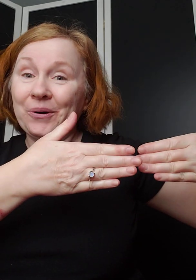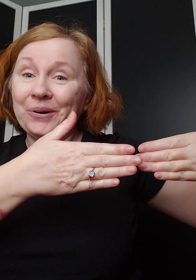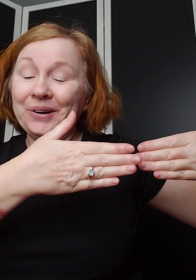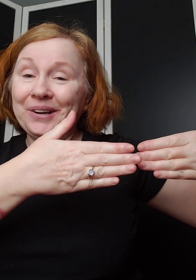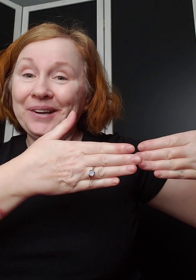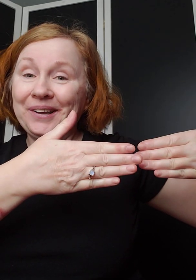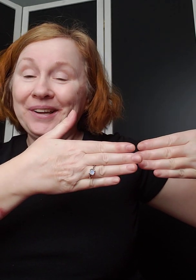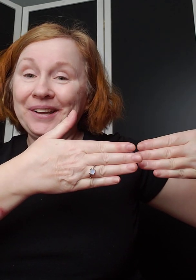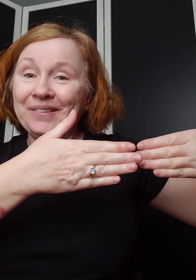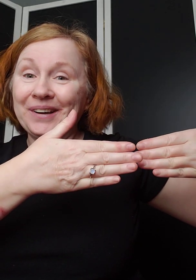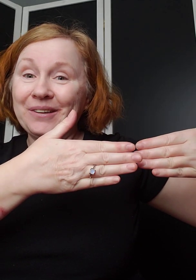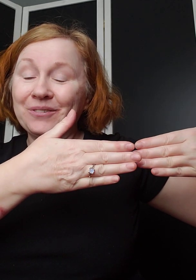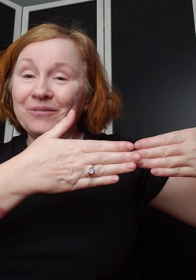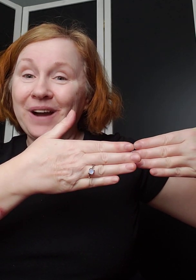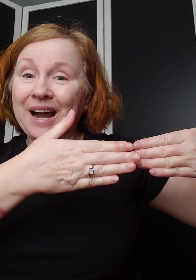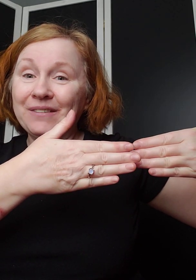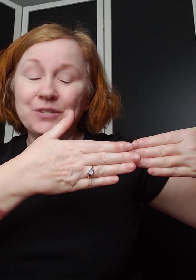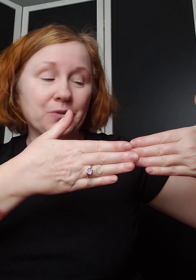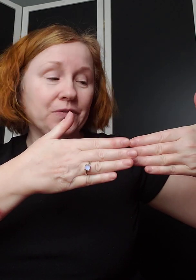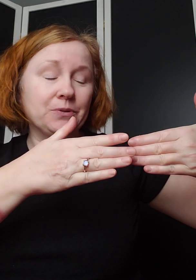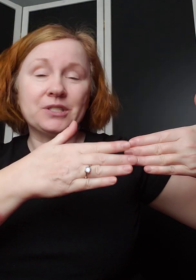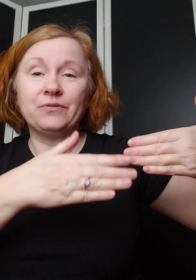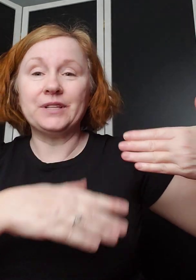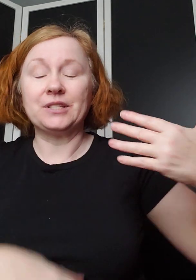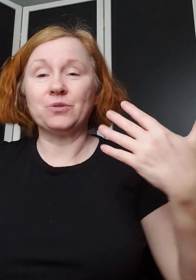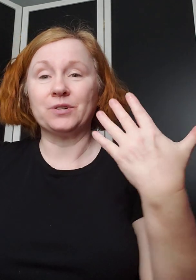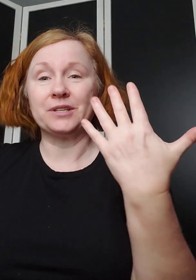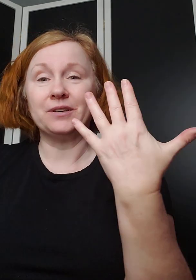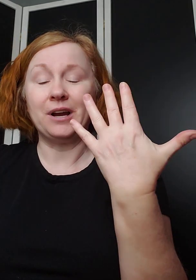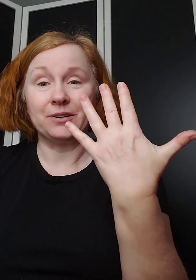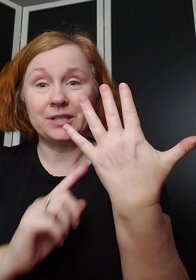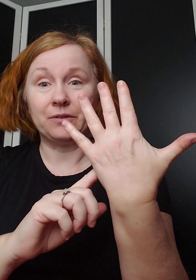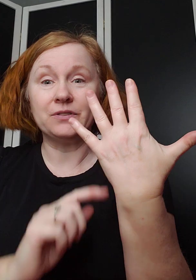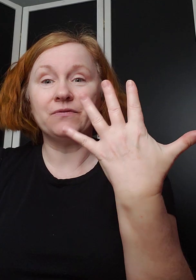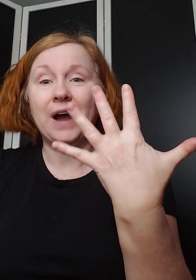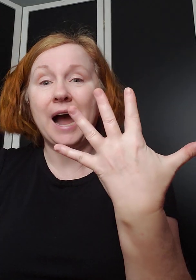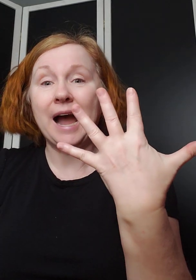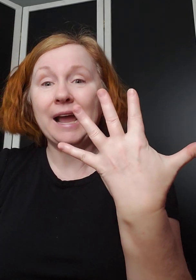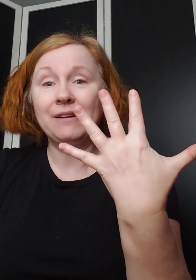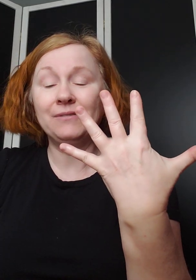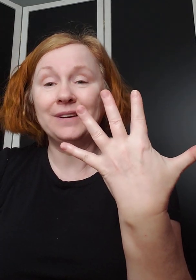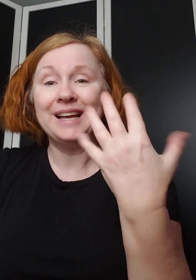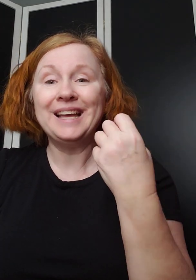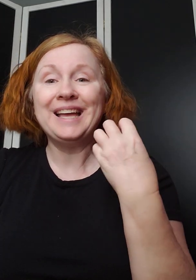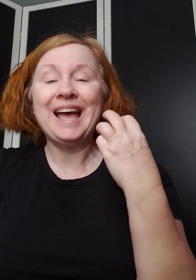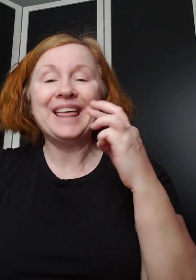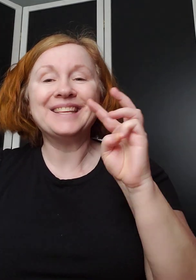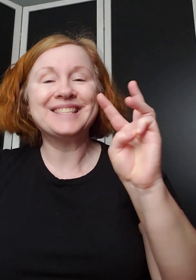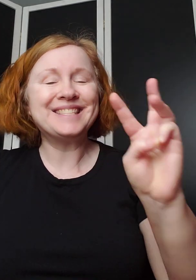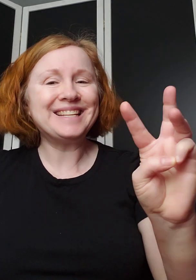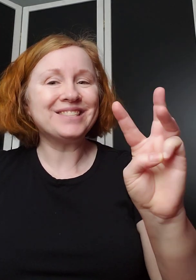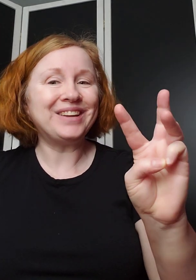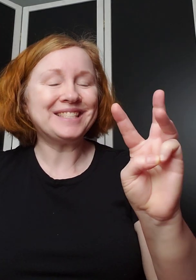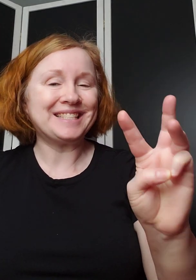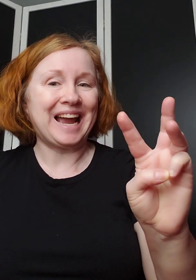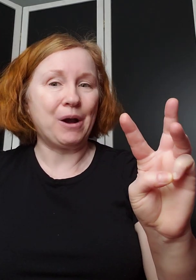door. Ready for 5? So we're still facing towards ourselves. 5, and then 6 faces